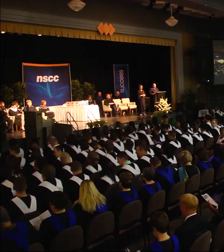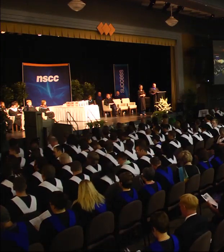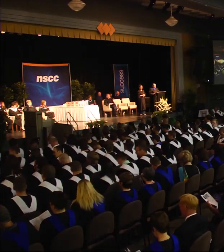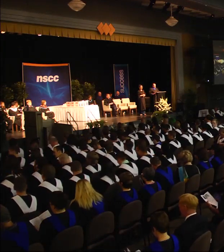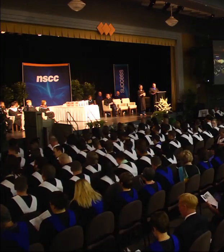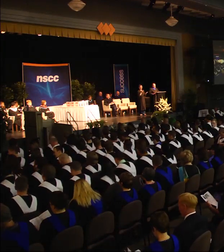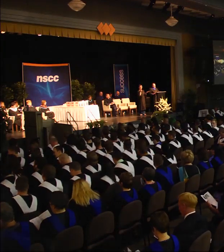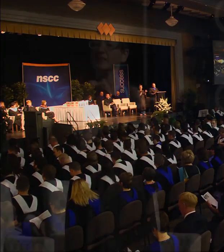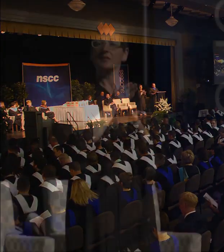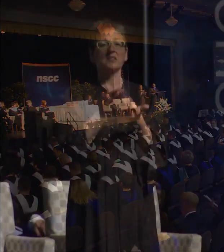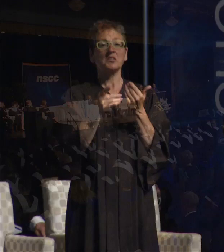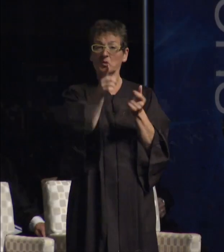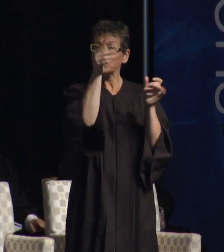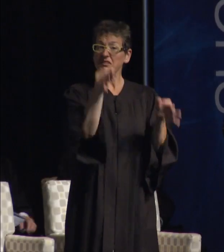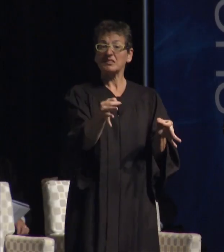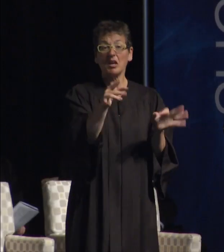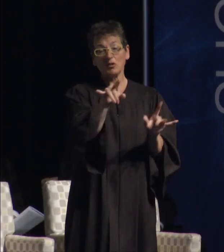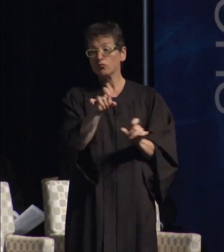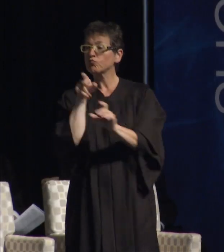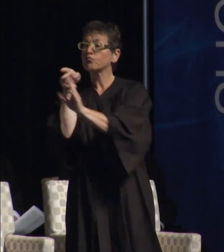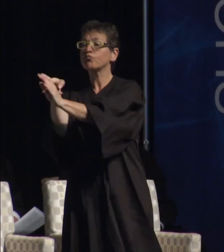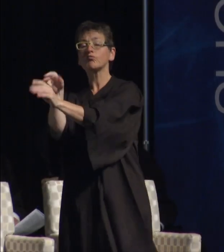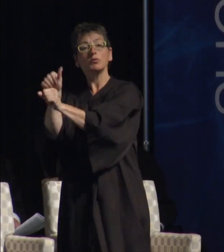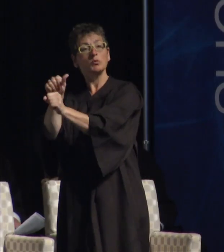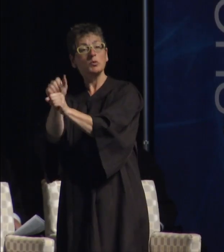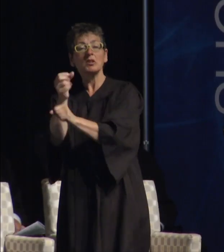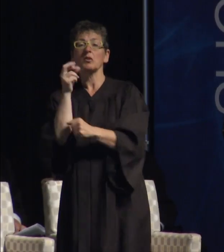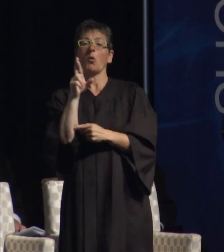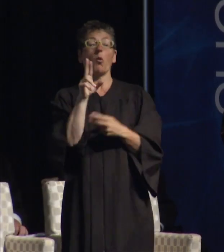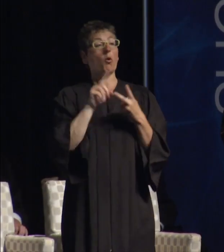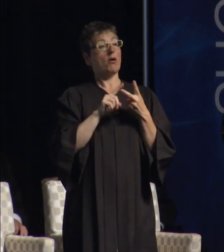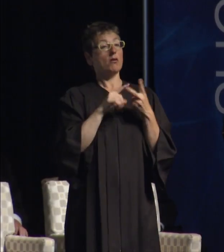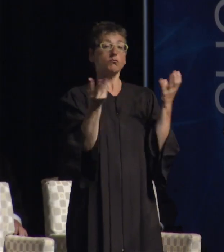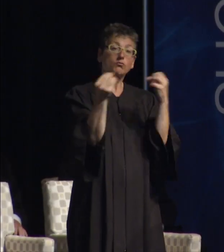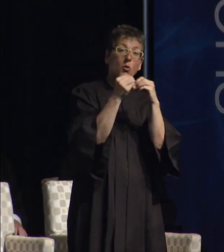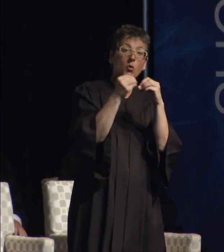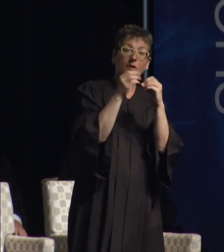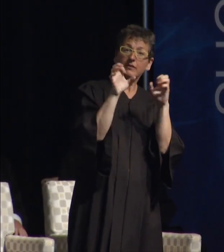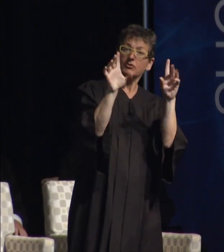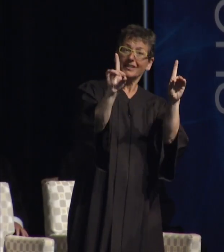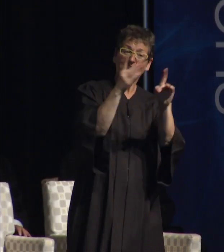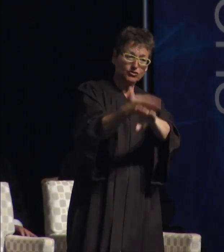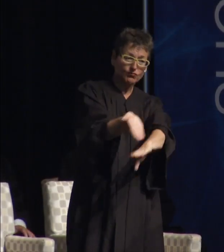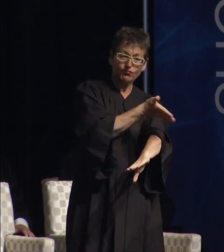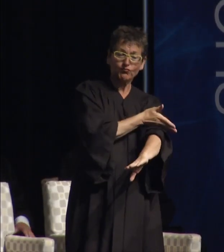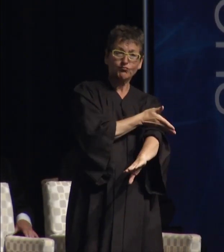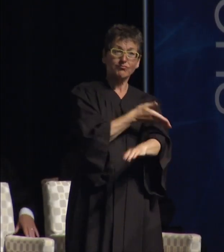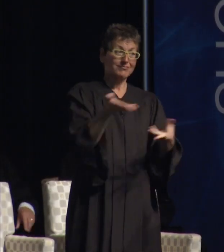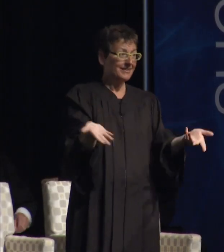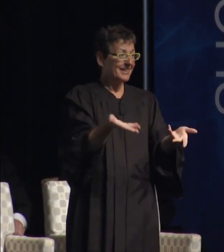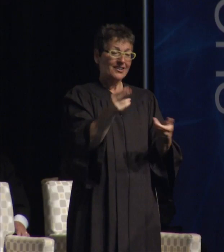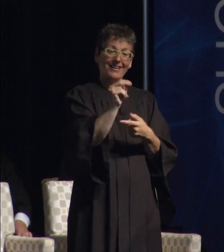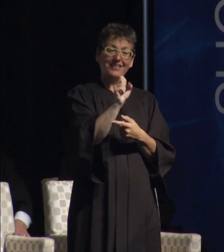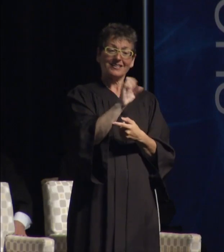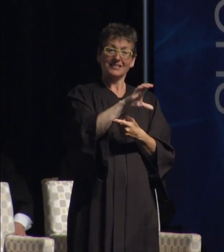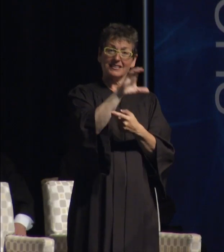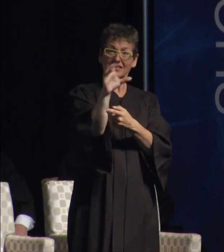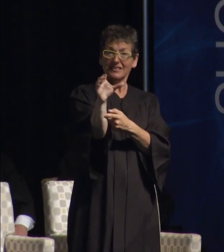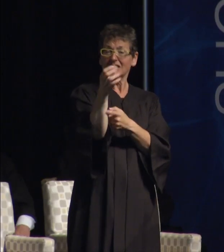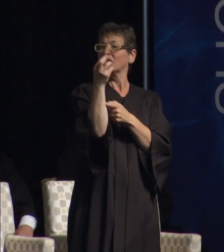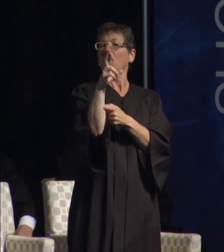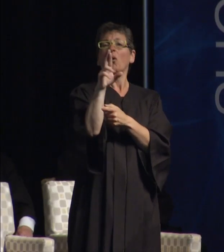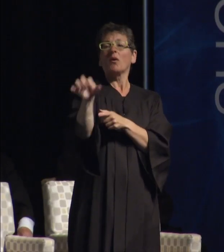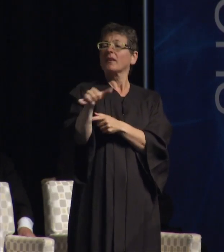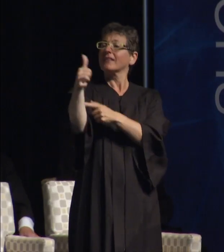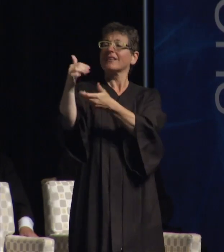Whether you decide to head straight to the workforce or to continue your educational journey, either here at NSCC or at one of